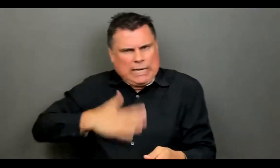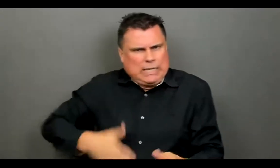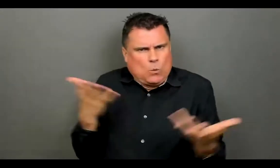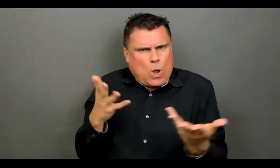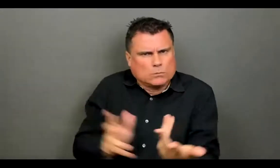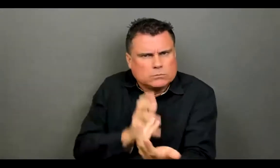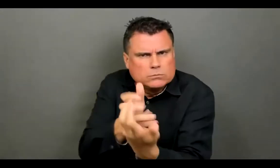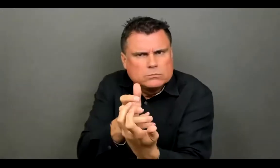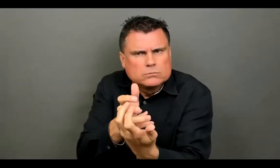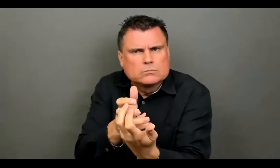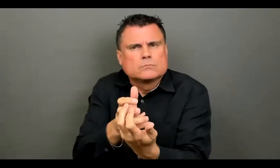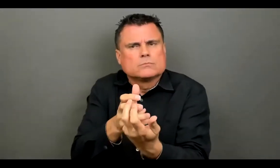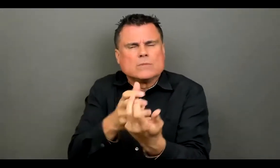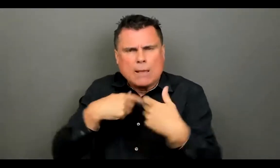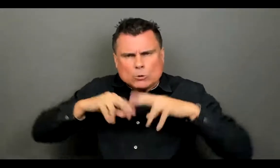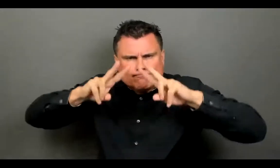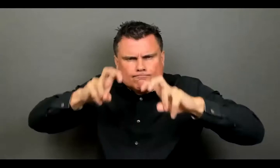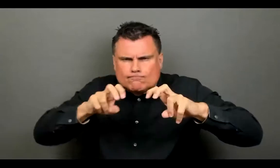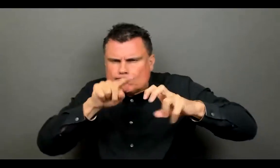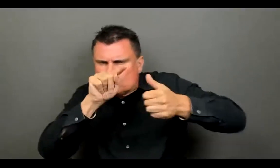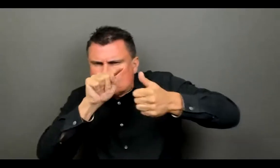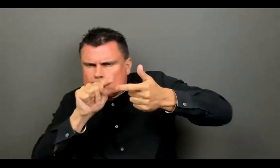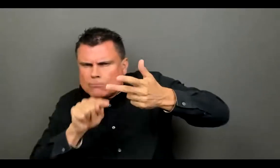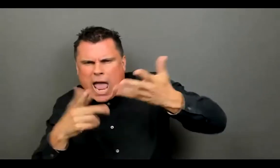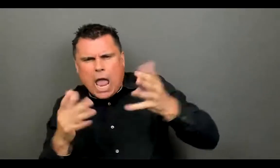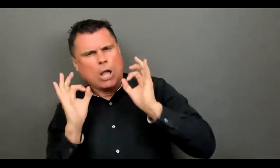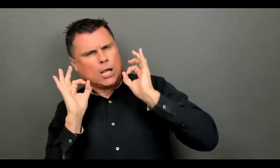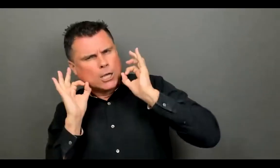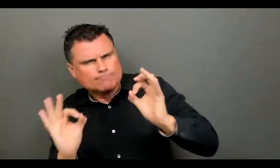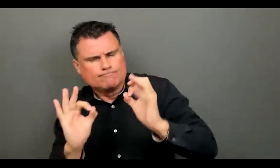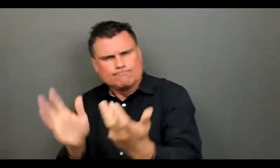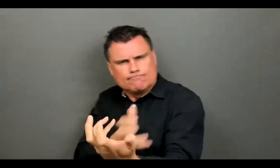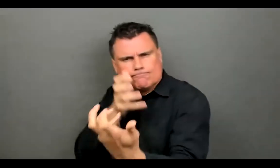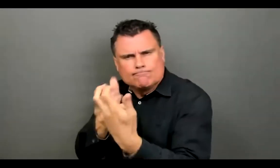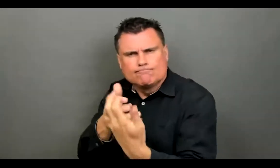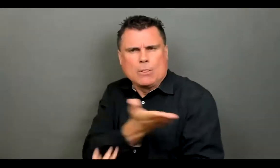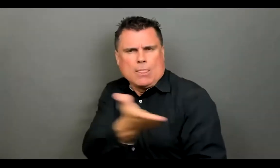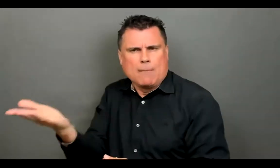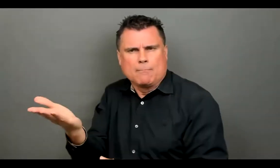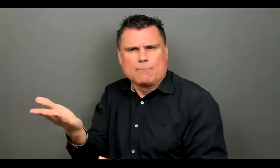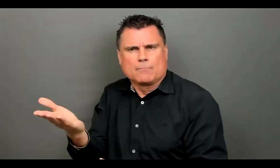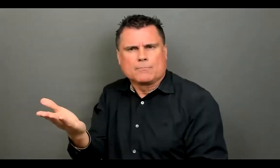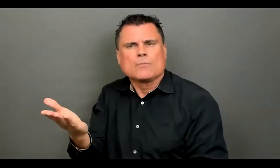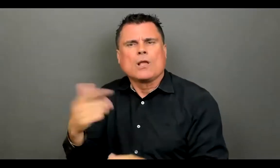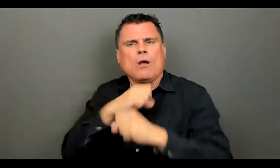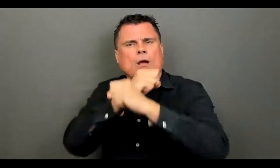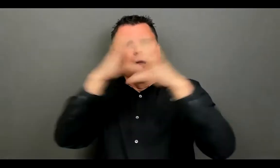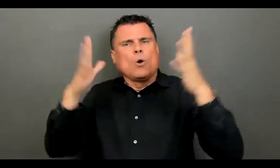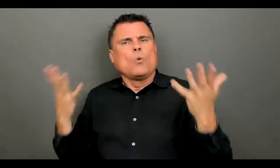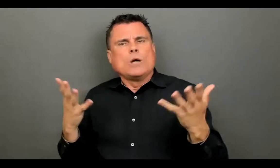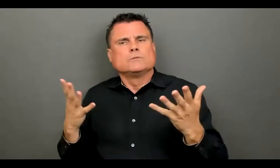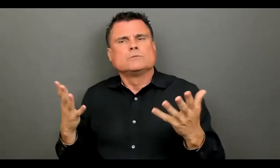and then for people to imagine how they would have wanted the experience to look, problem solving together to find solutions. So through